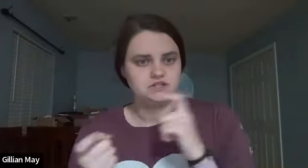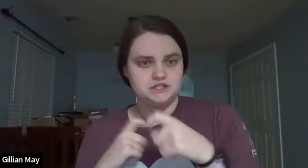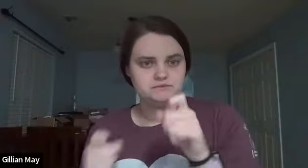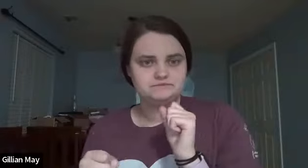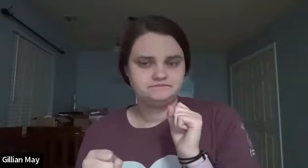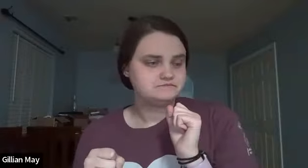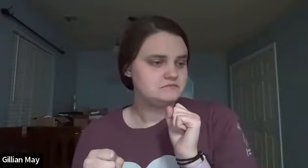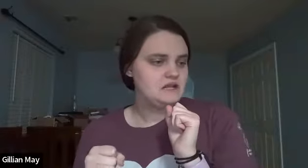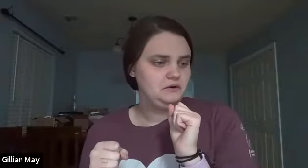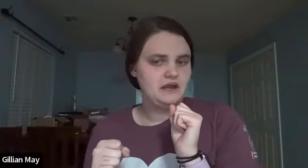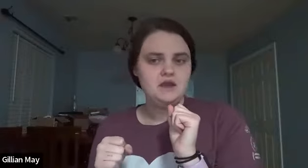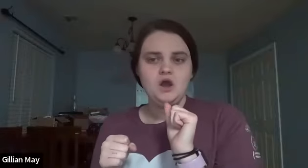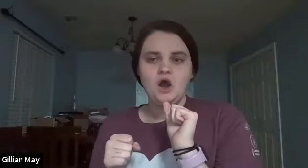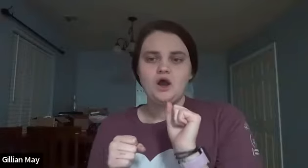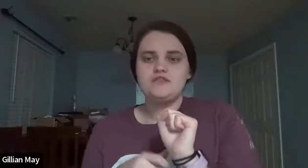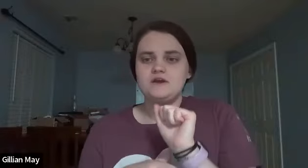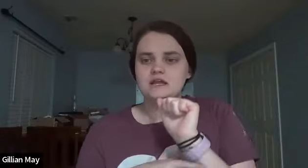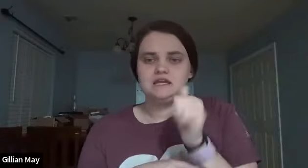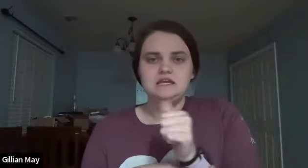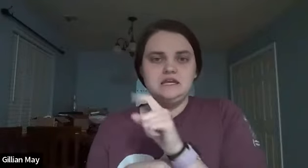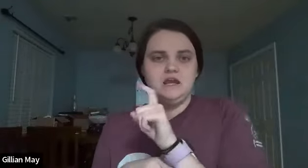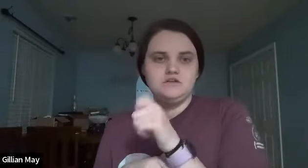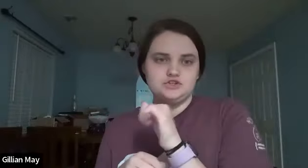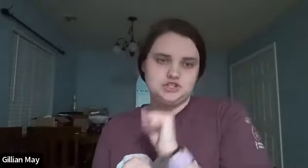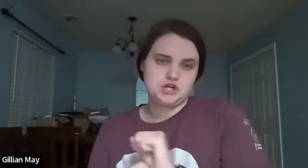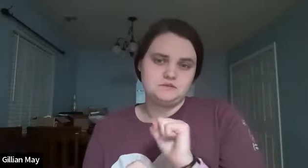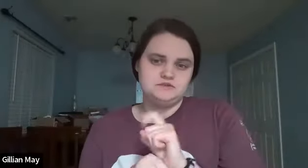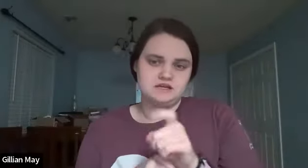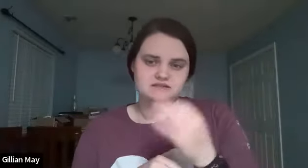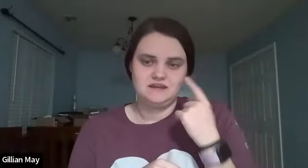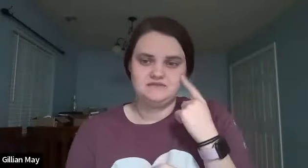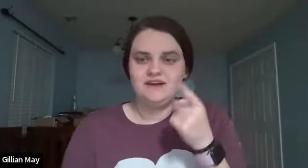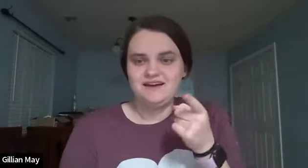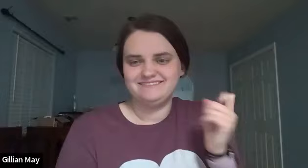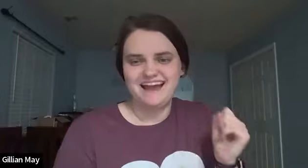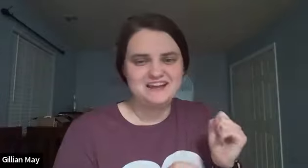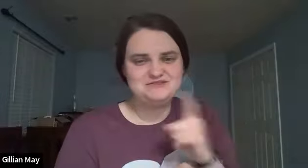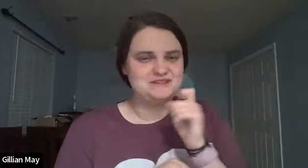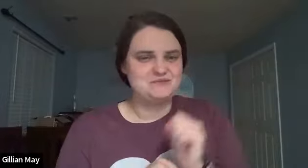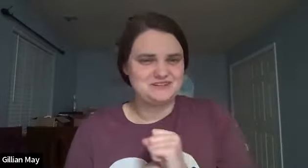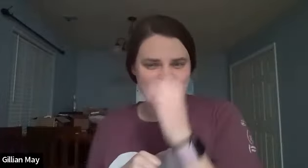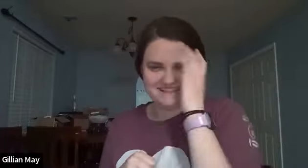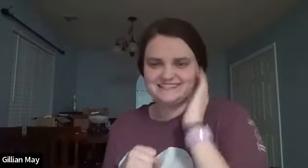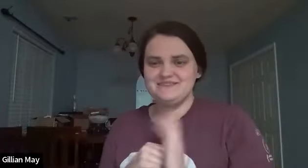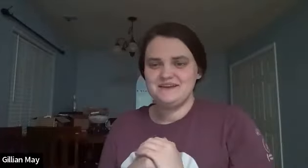interchange. Okay. Are there any other jobs you guys can think of? I knew someone was going to have a list.